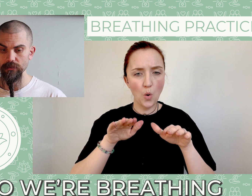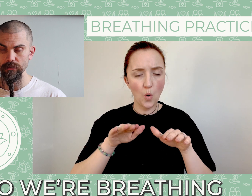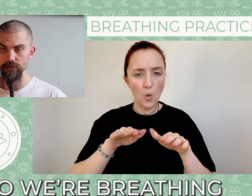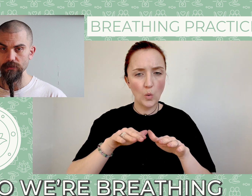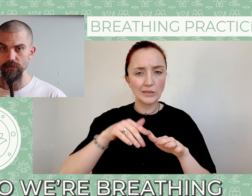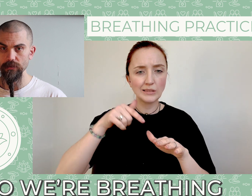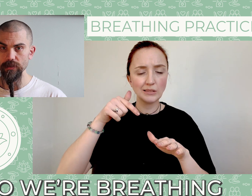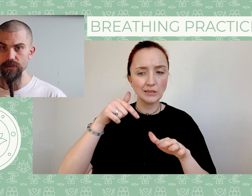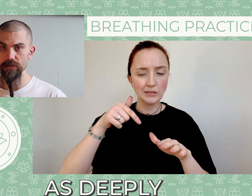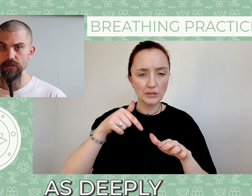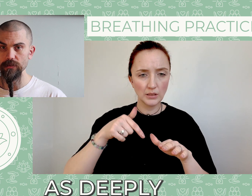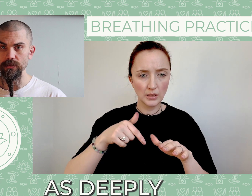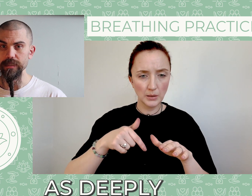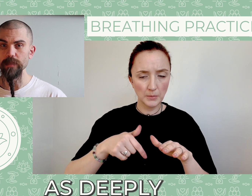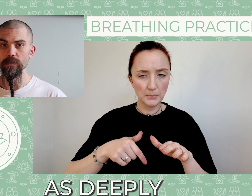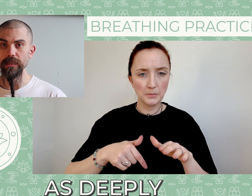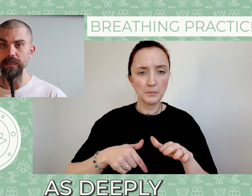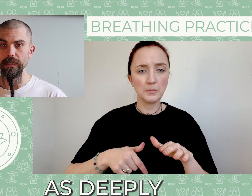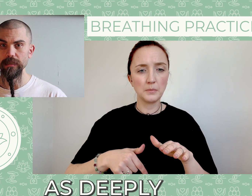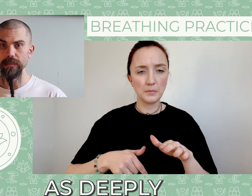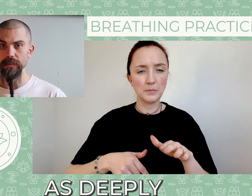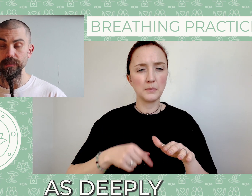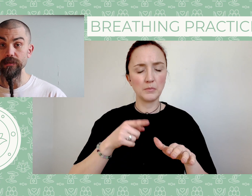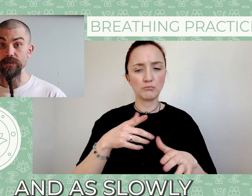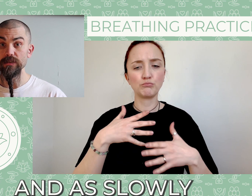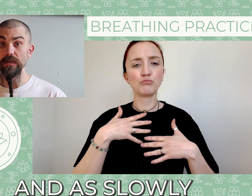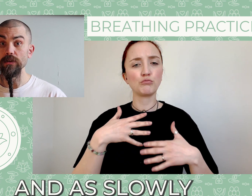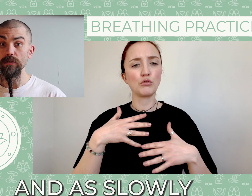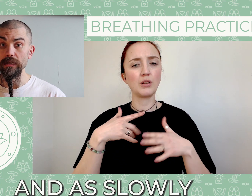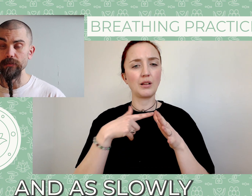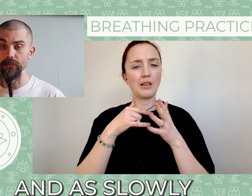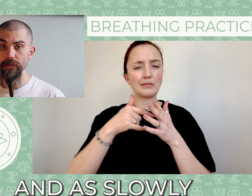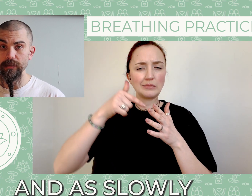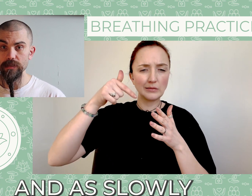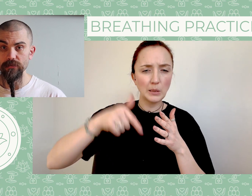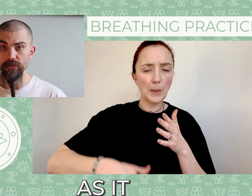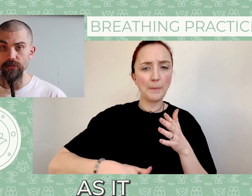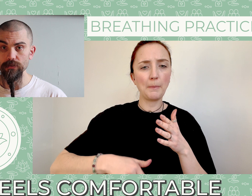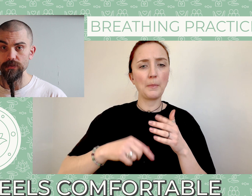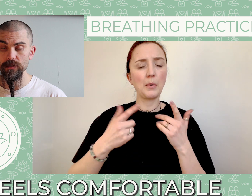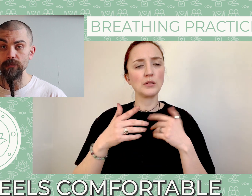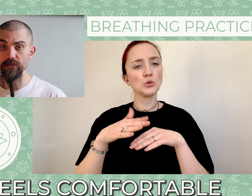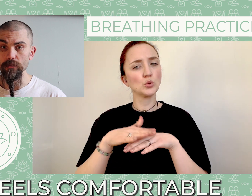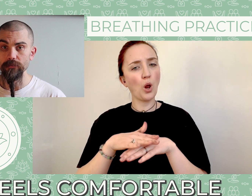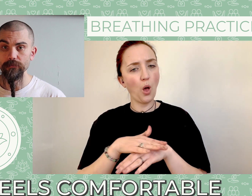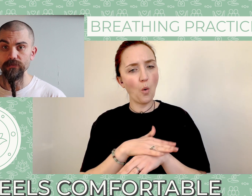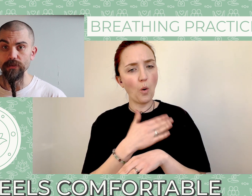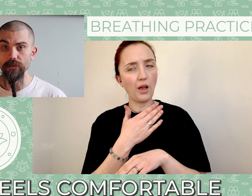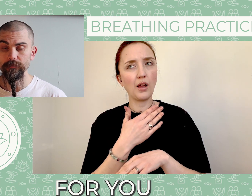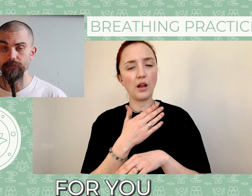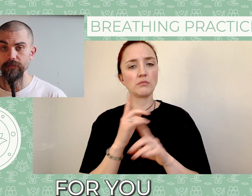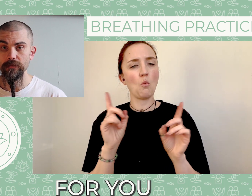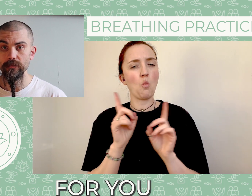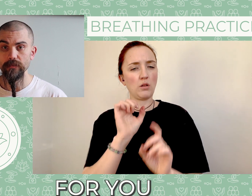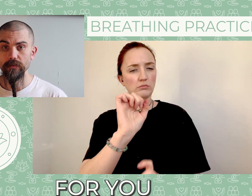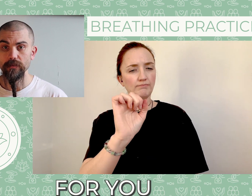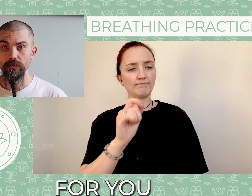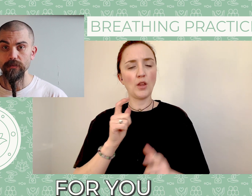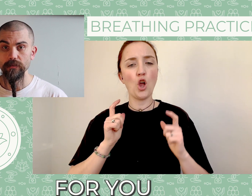breathing as deeply and as slowly as it feels comfortable for